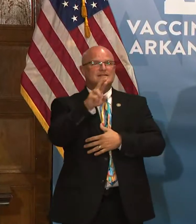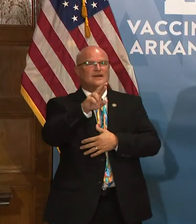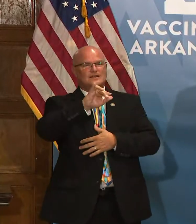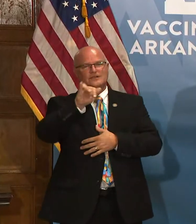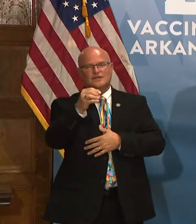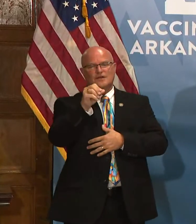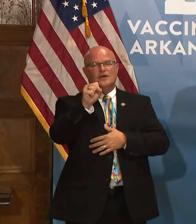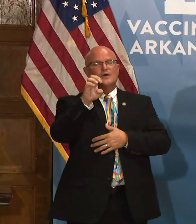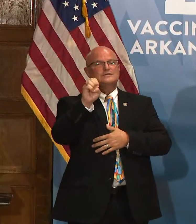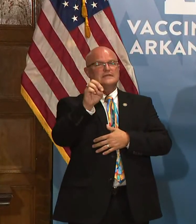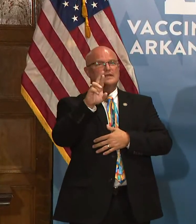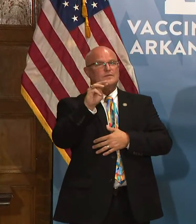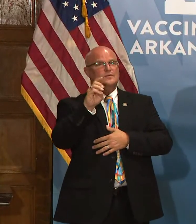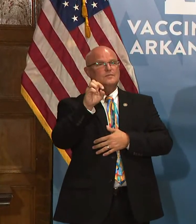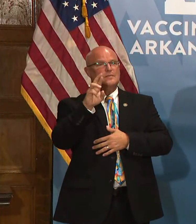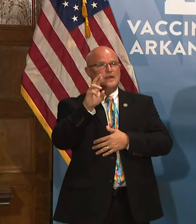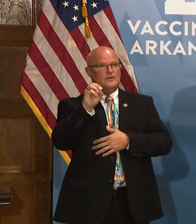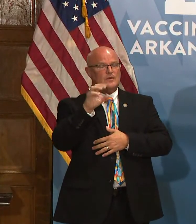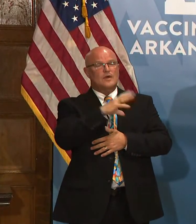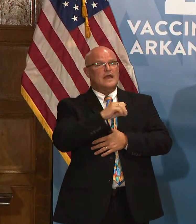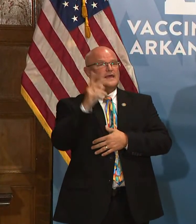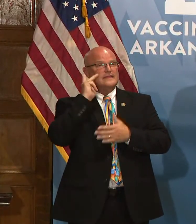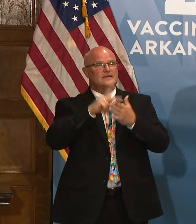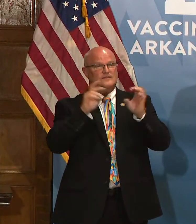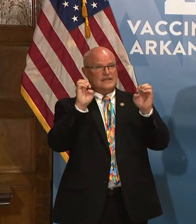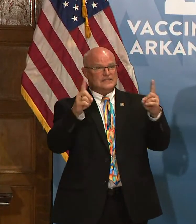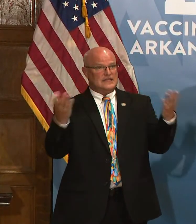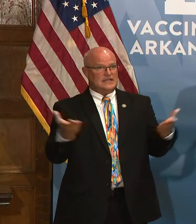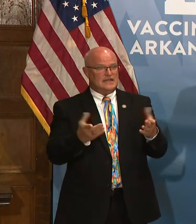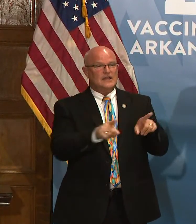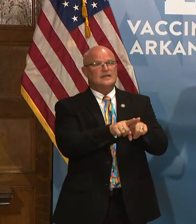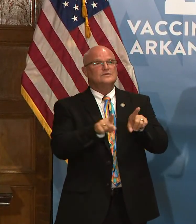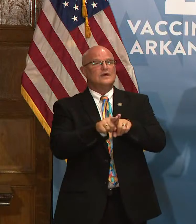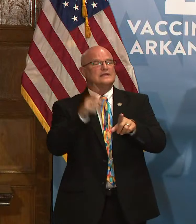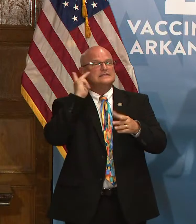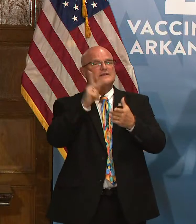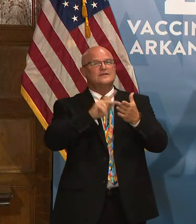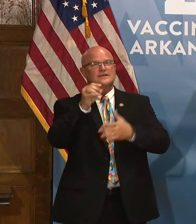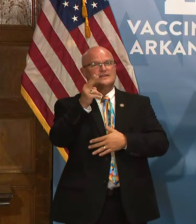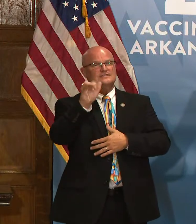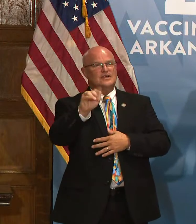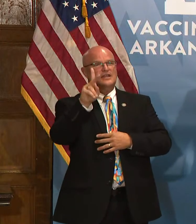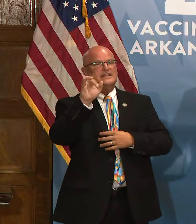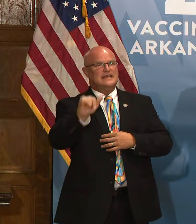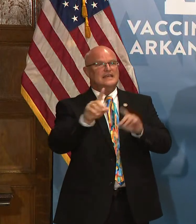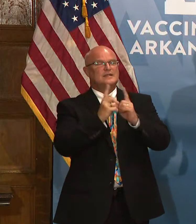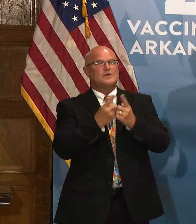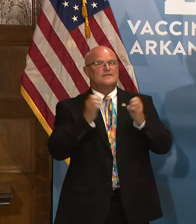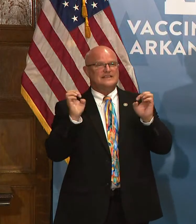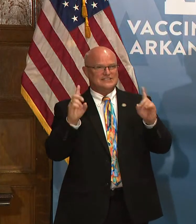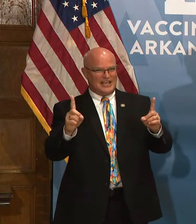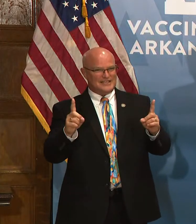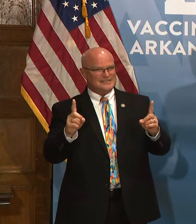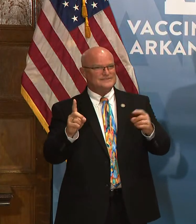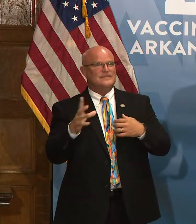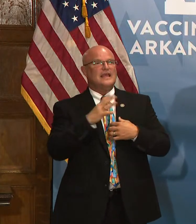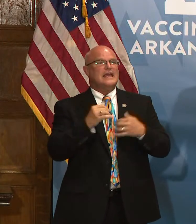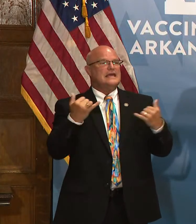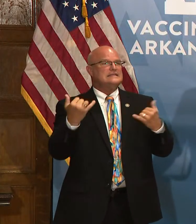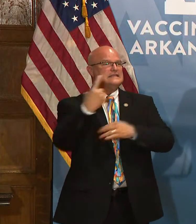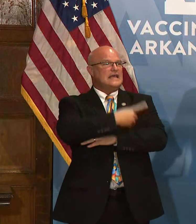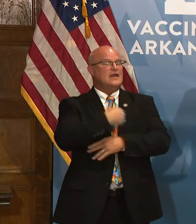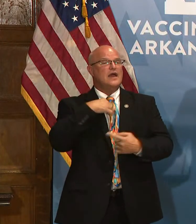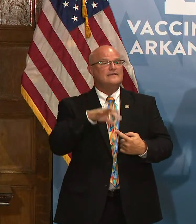Jose Romero, Secretary of Education, being here, as well as Secretary Johnny Key of the Department of Education. And today